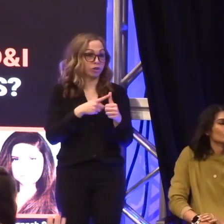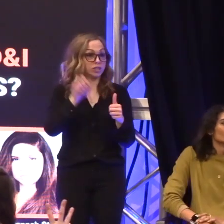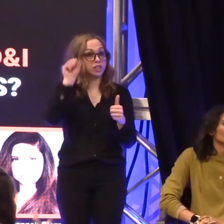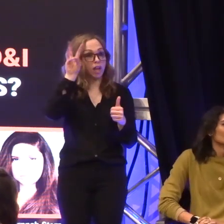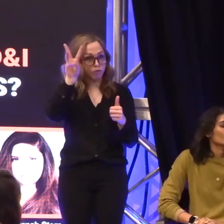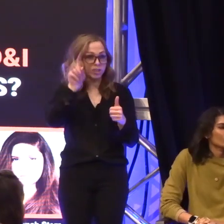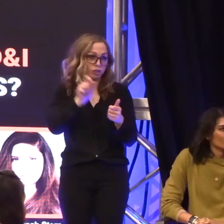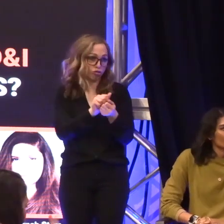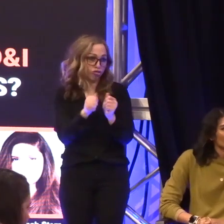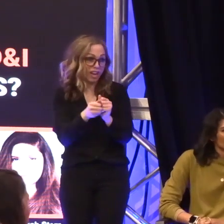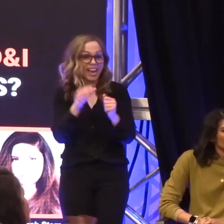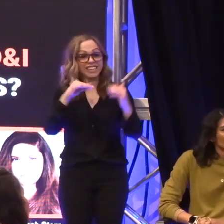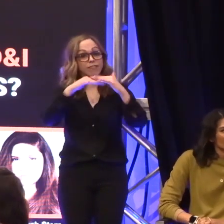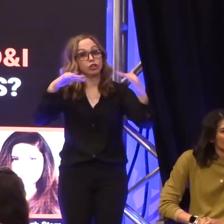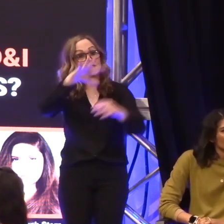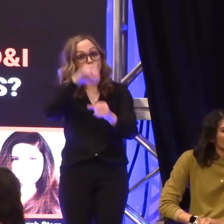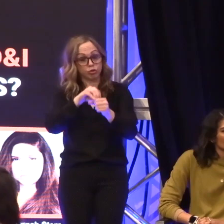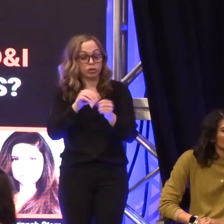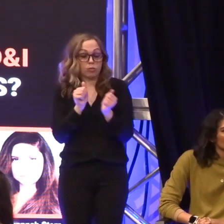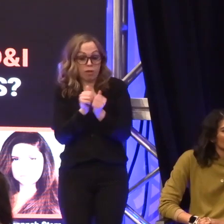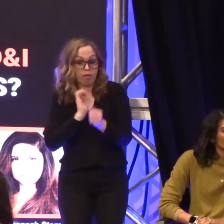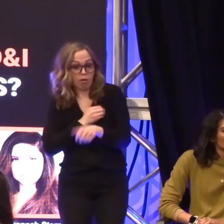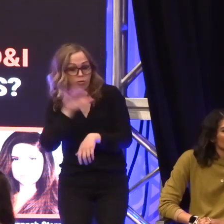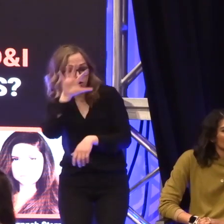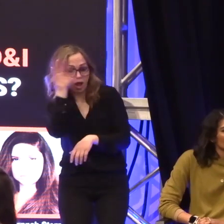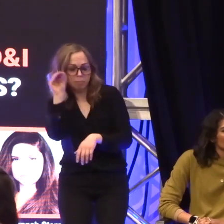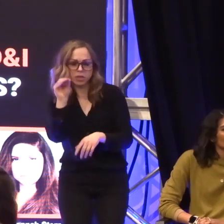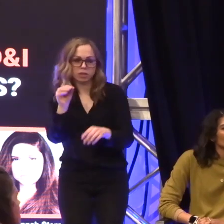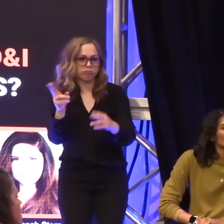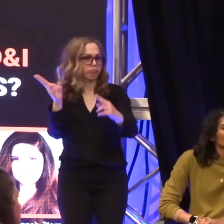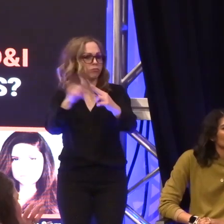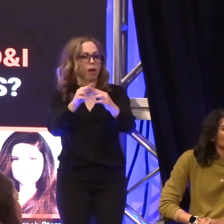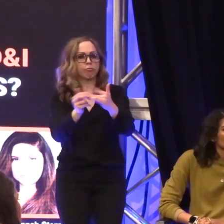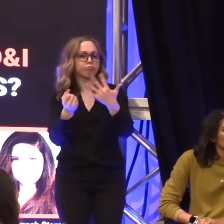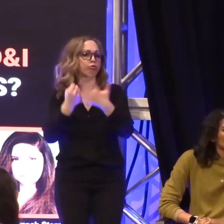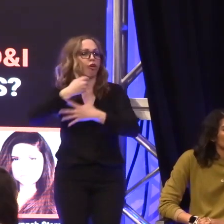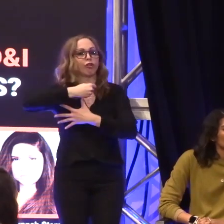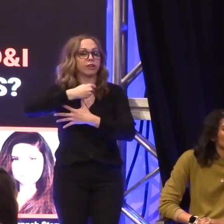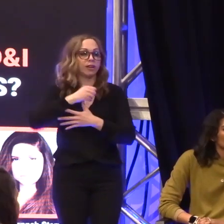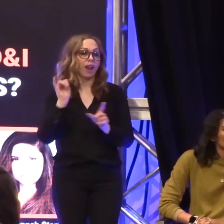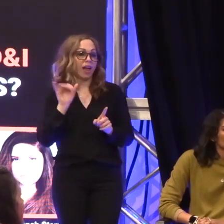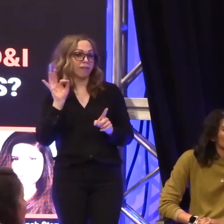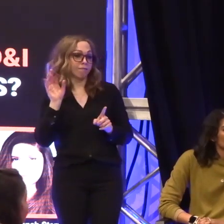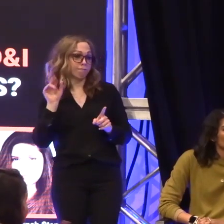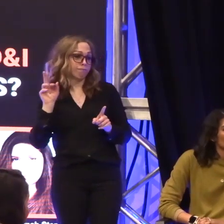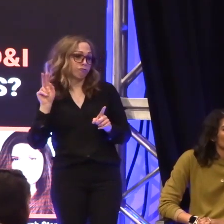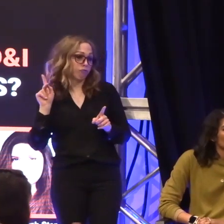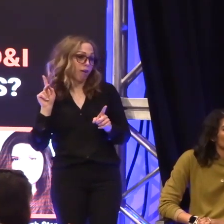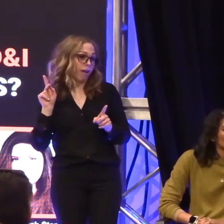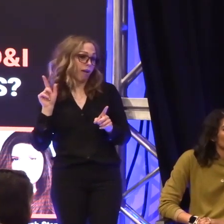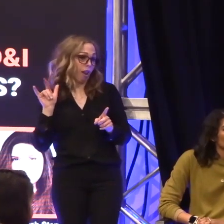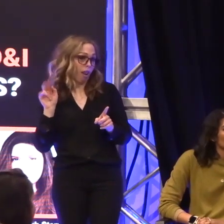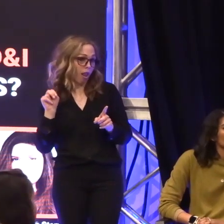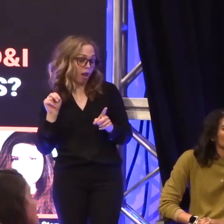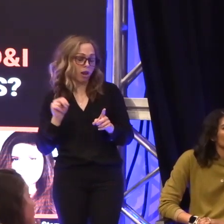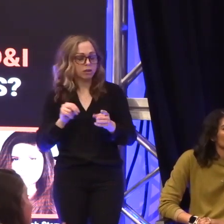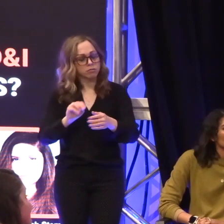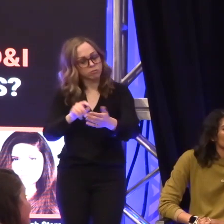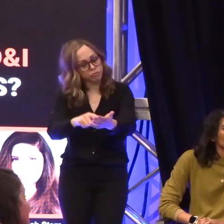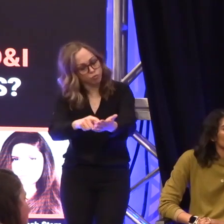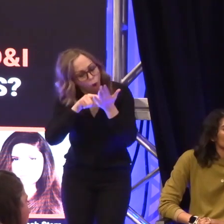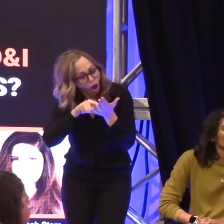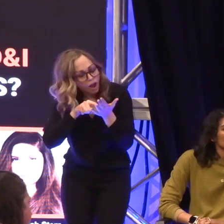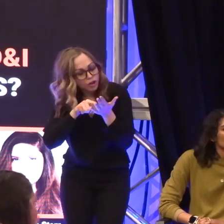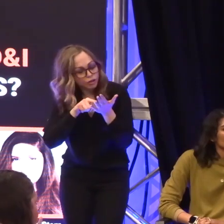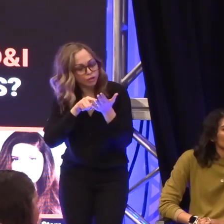think diversity and inclusion at our company has become paramount. It's, to Franklin's point, it's actually a business imperative. It's